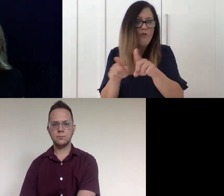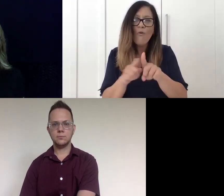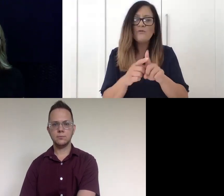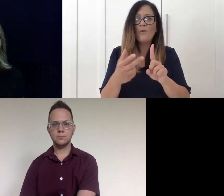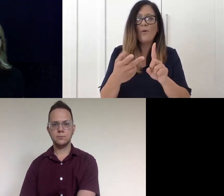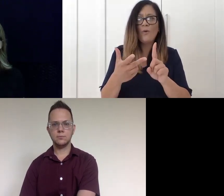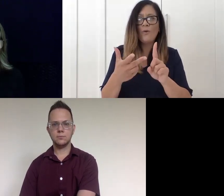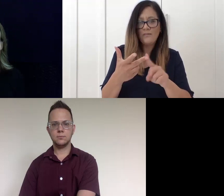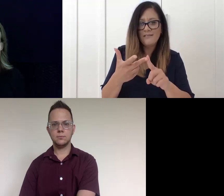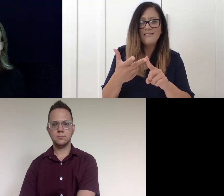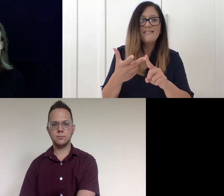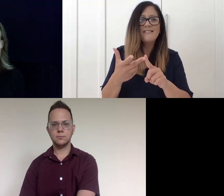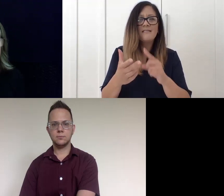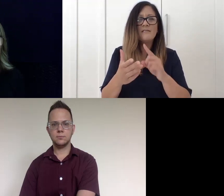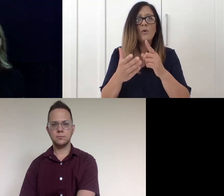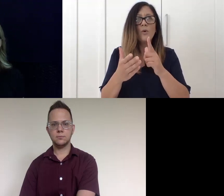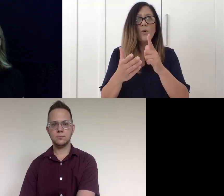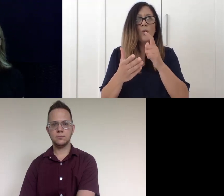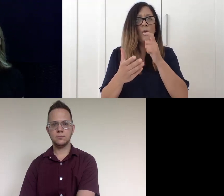Also in healthcare profession,